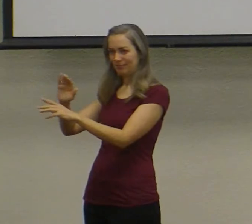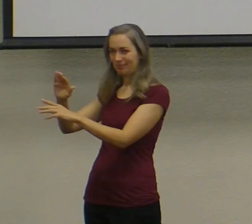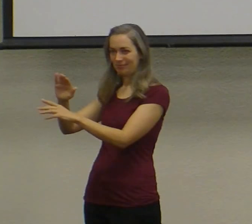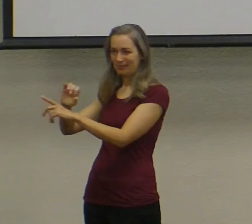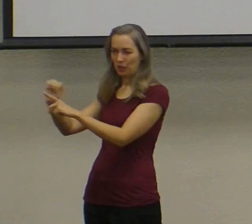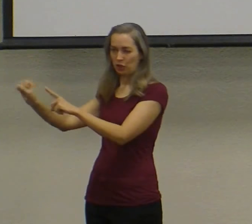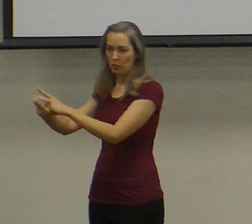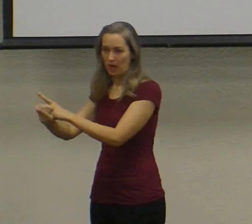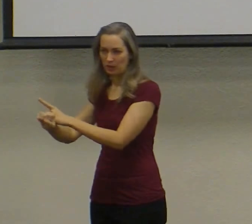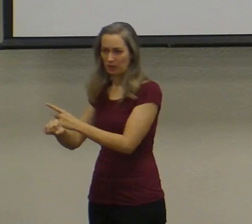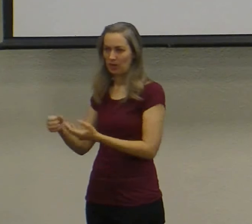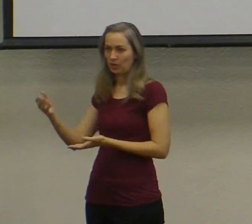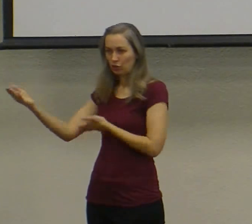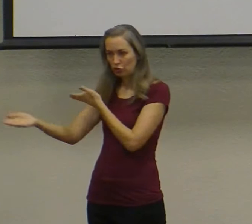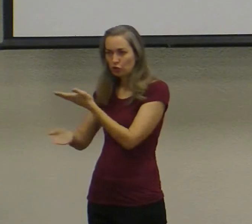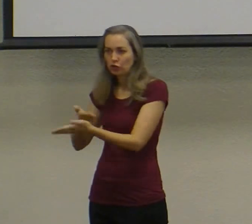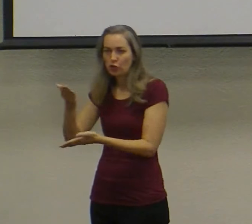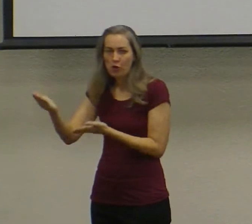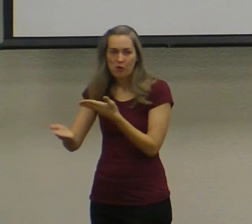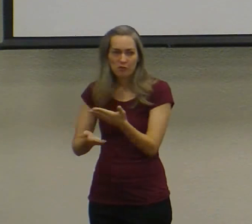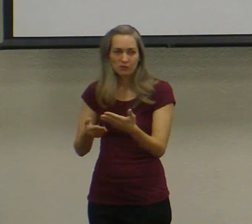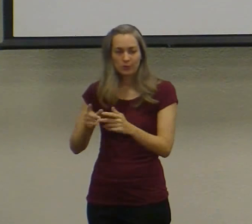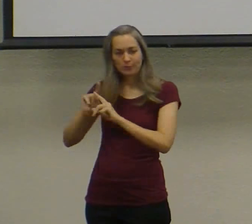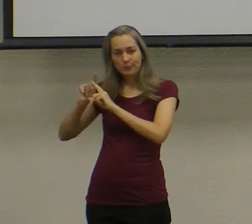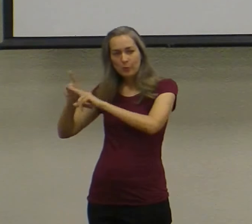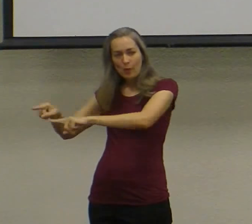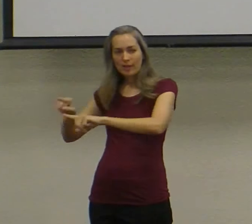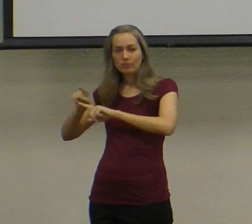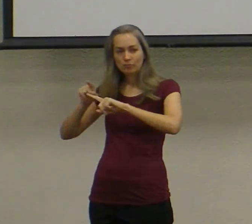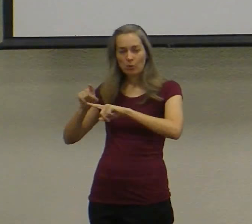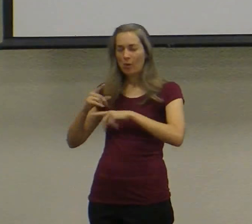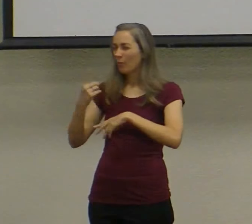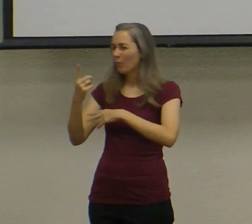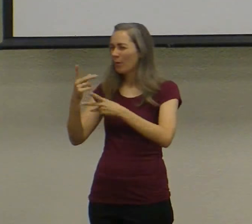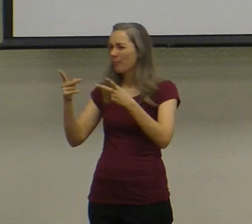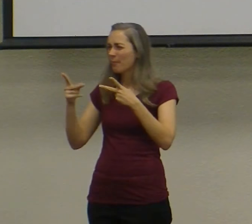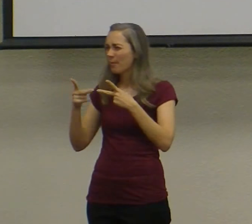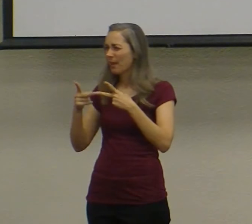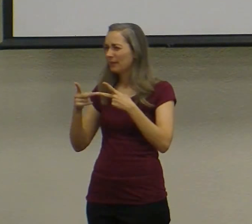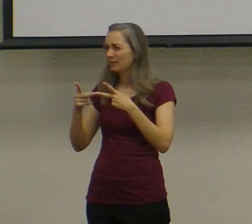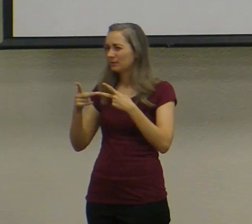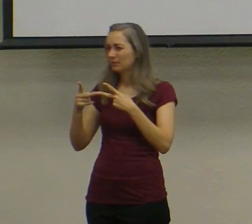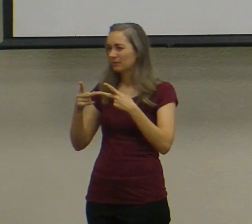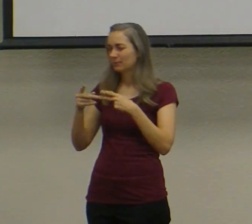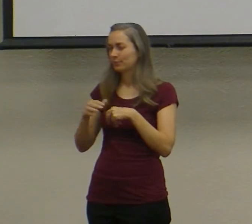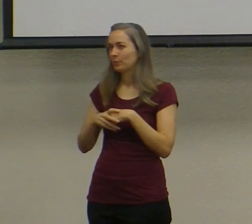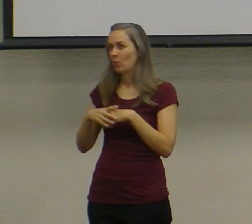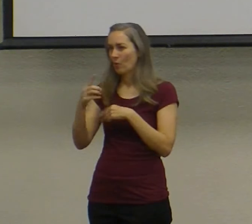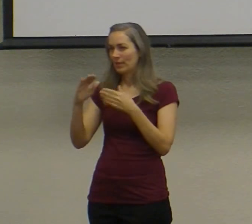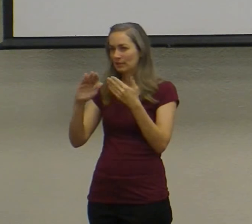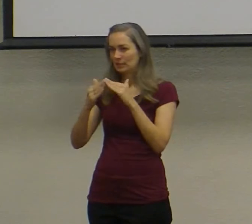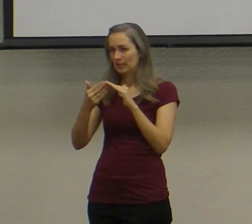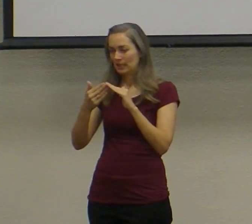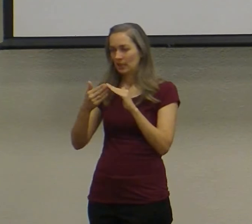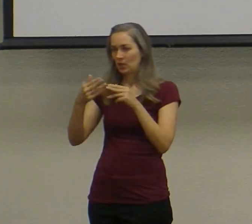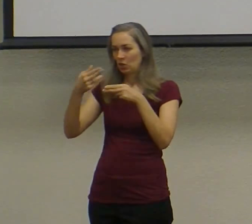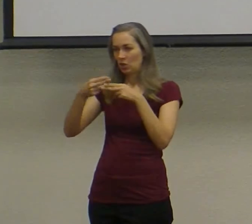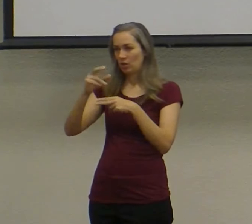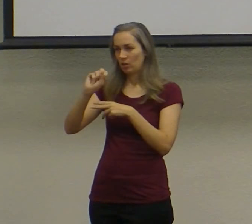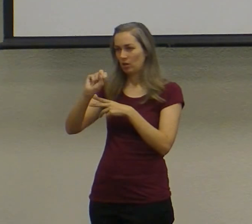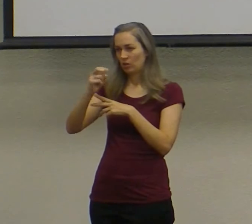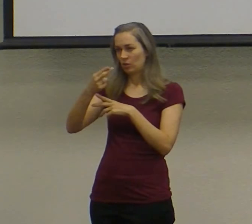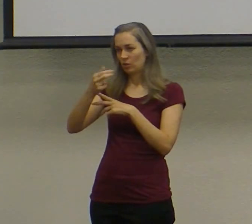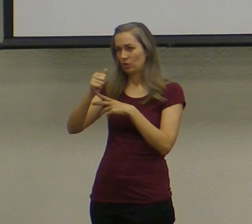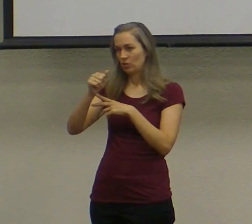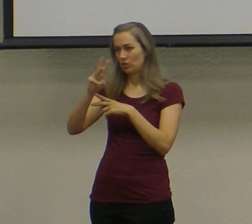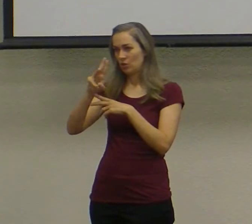just serve. Going to there's a city called Shawnee, and in Shawnee you have a community